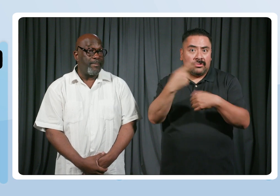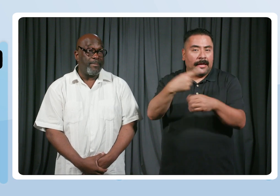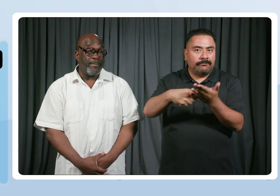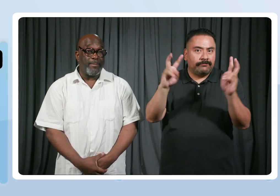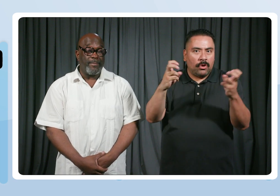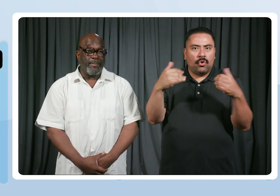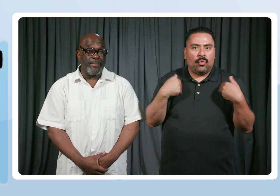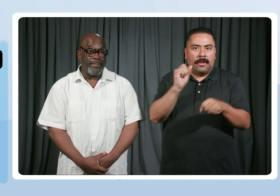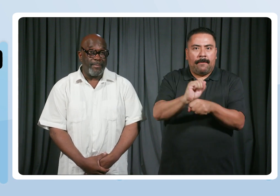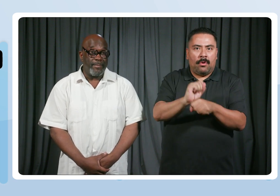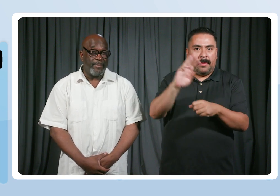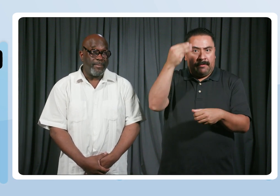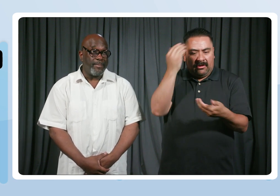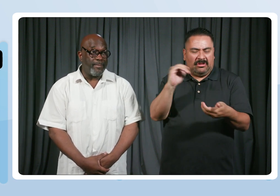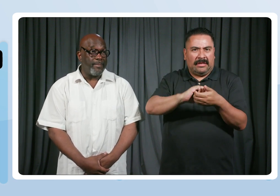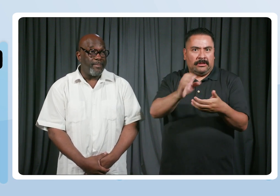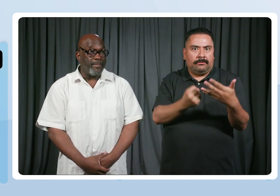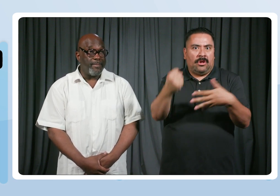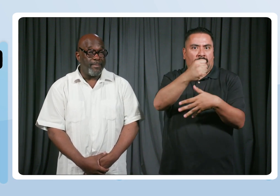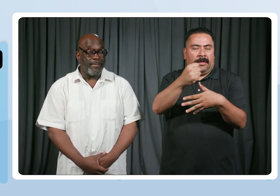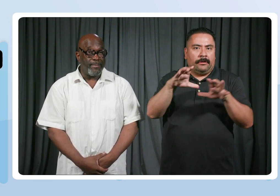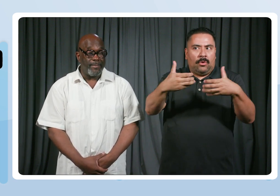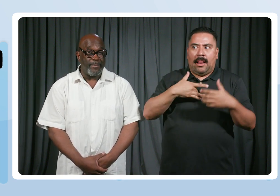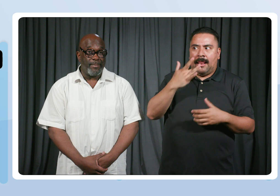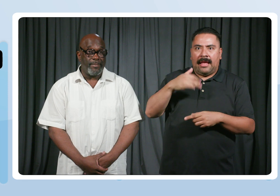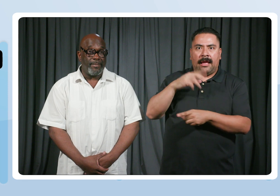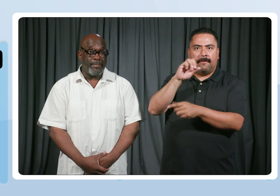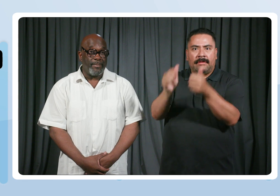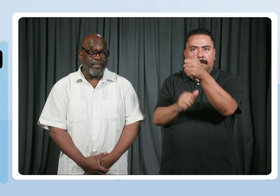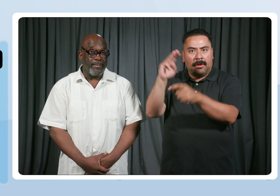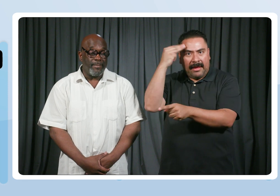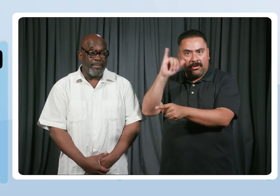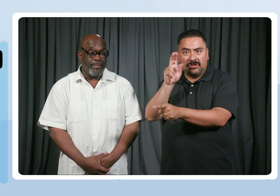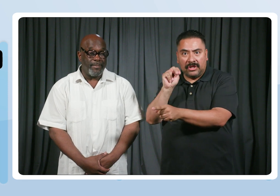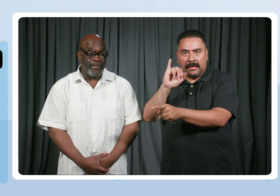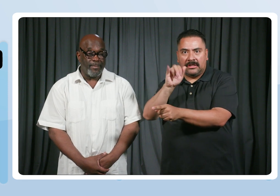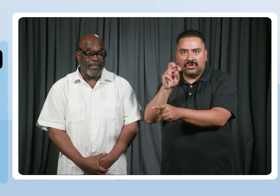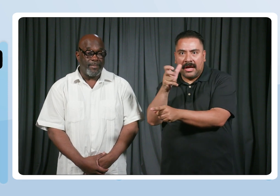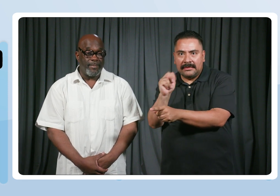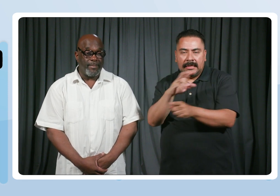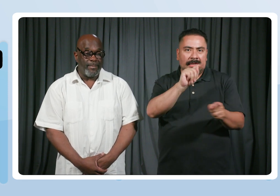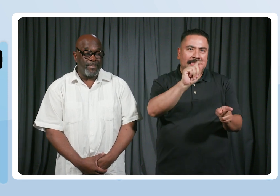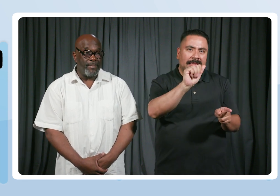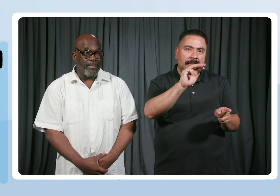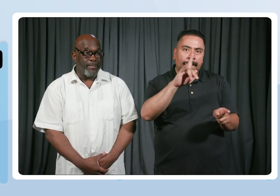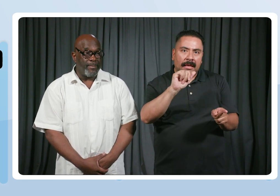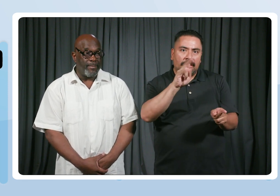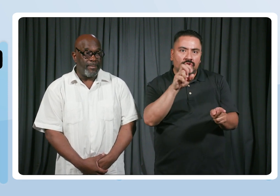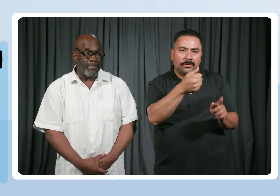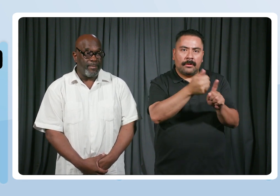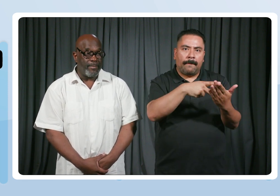Johnson's priorities of his administration. We're lucky to have with us Deputy Mayor Jen Johnson and Tamika Jones, who is the